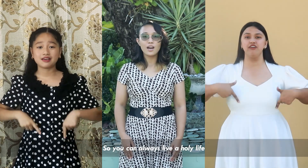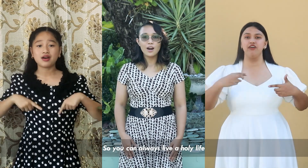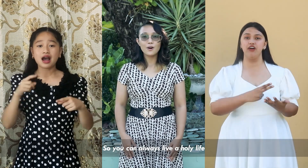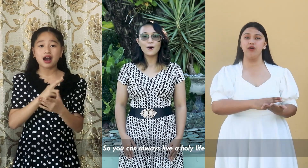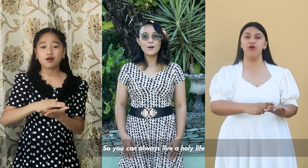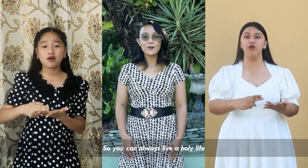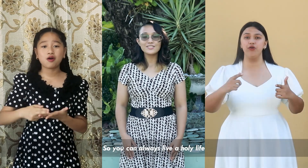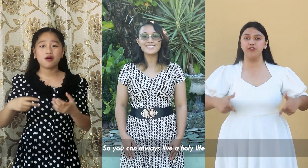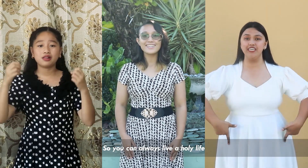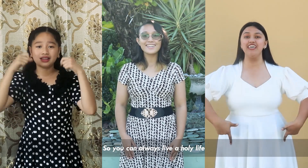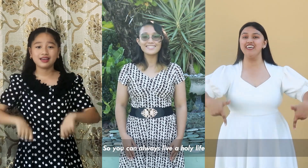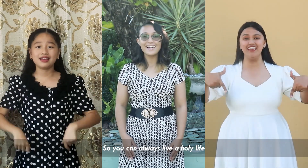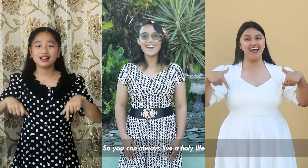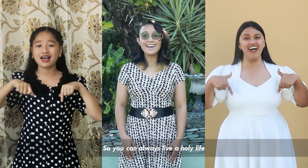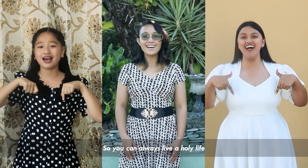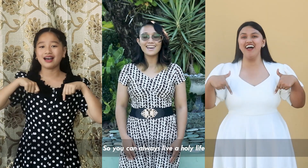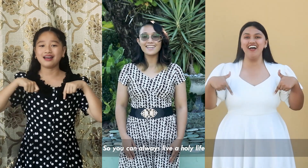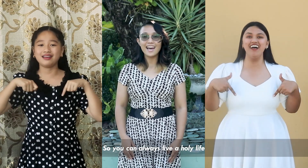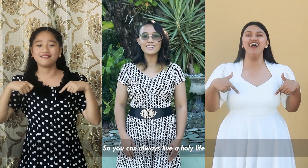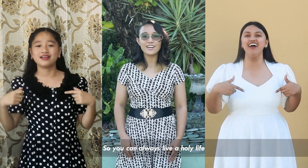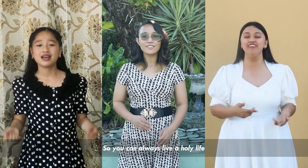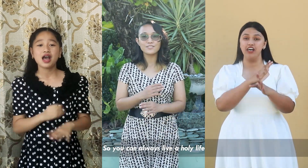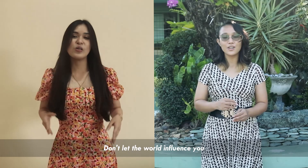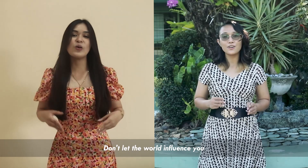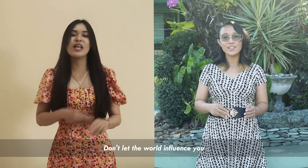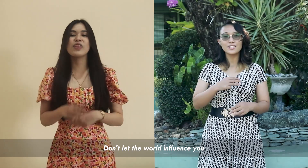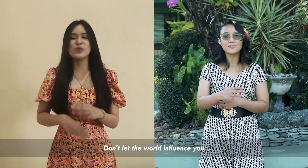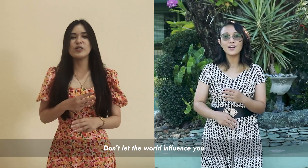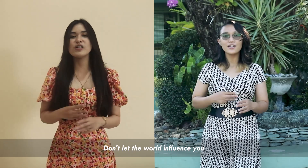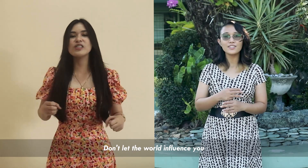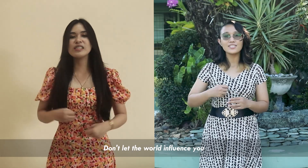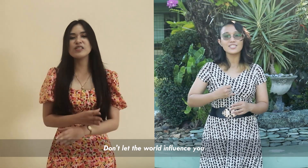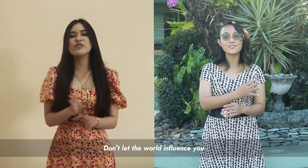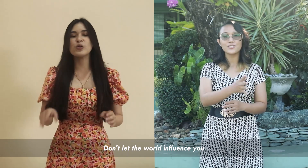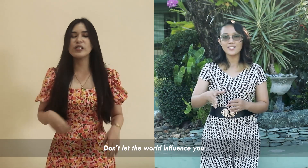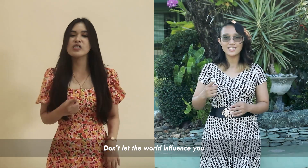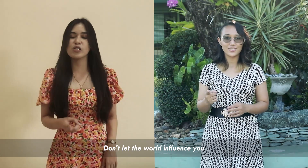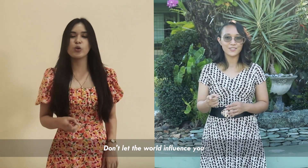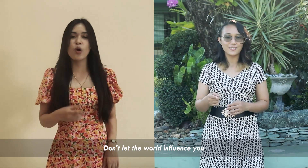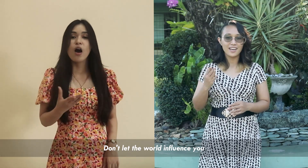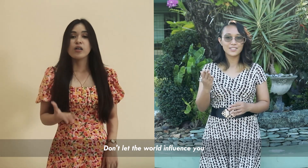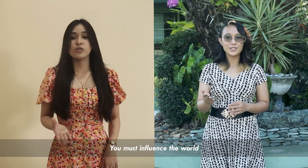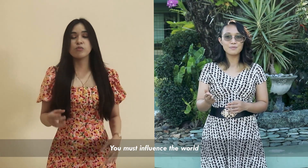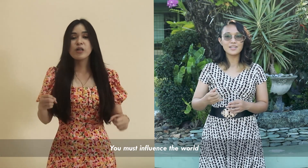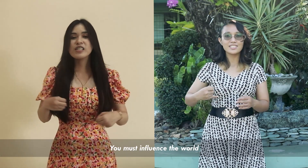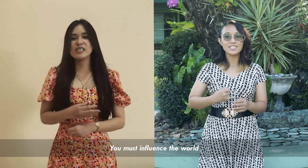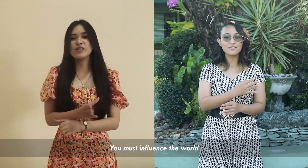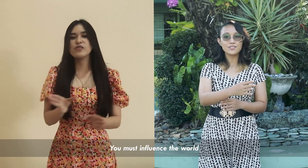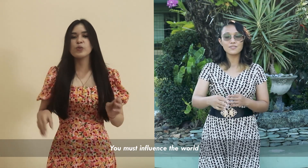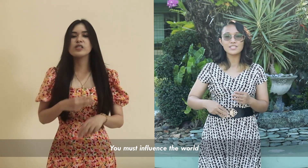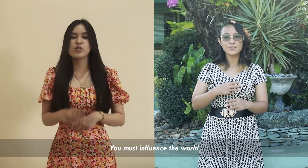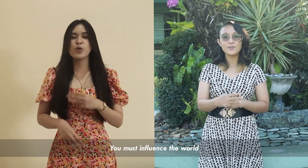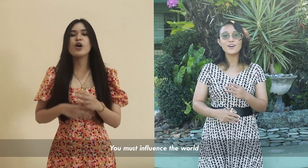always live a holy life Don't let the world influence you Don't